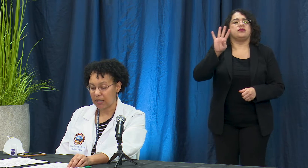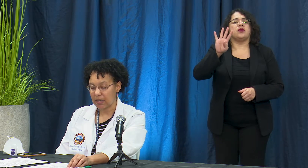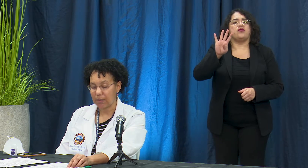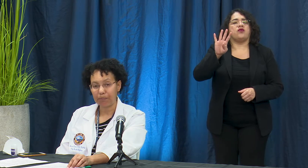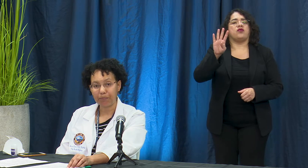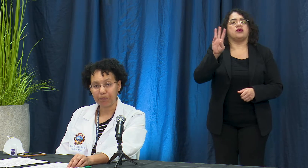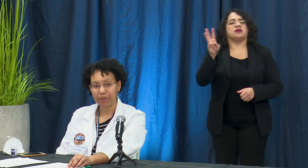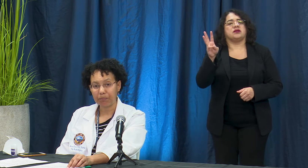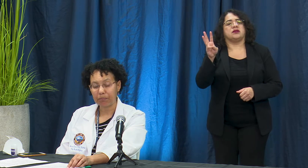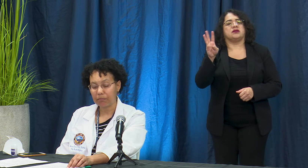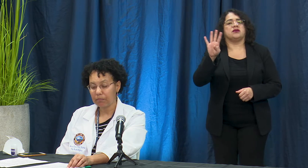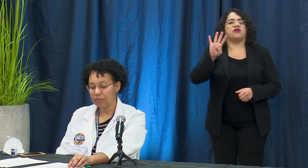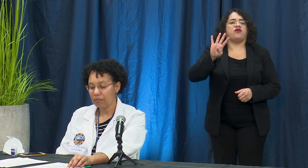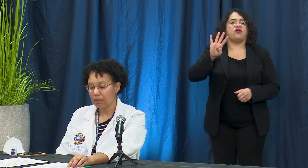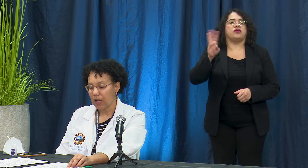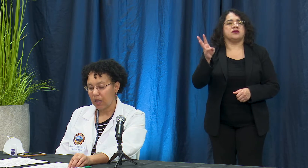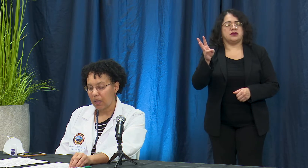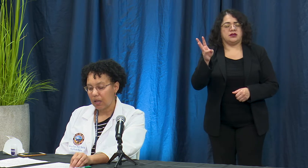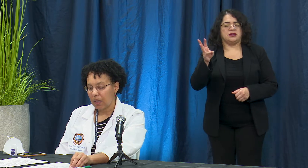844-822-4646.